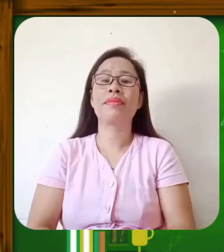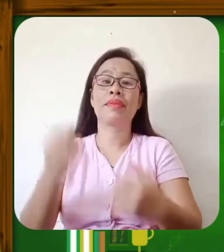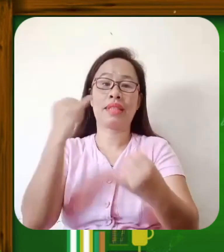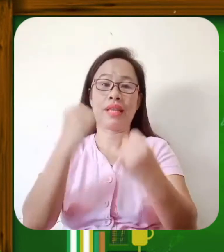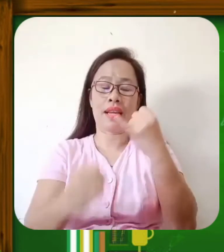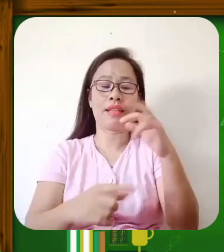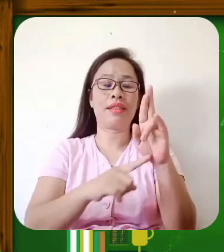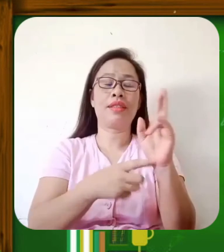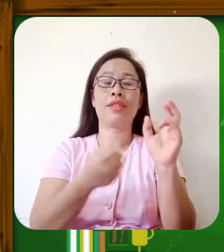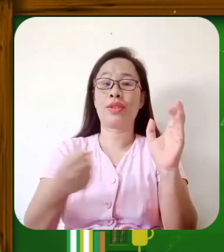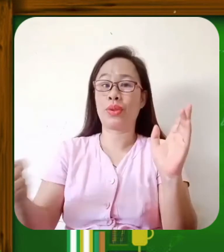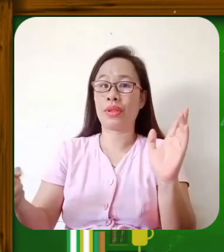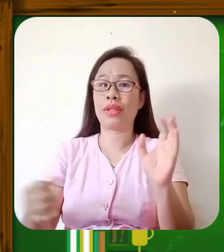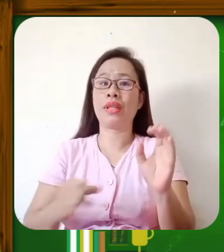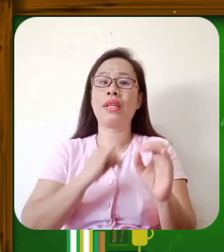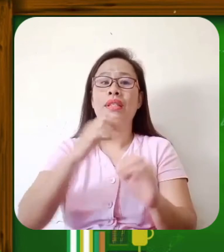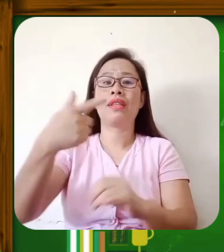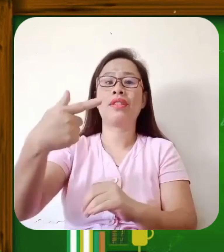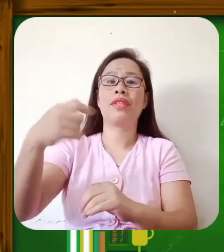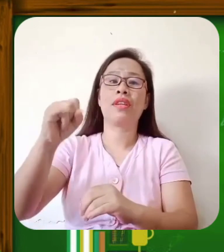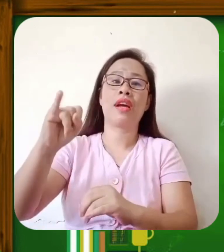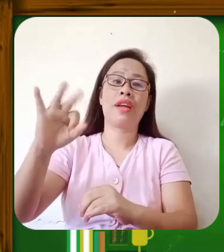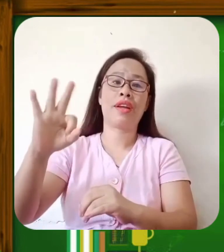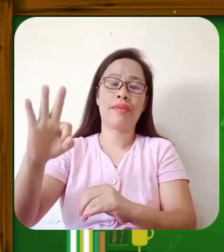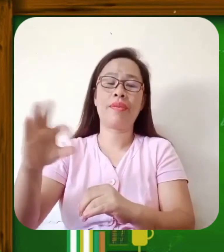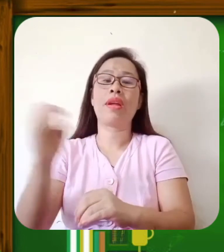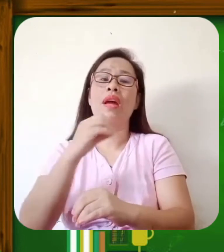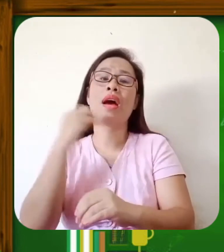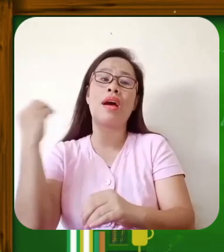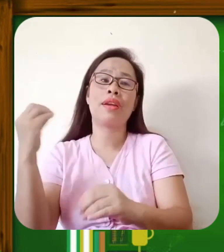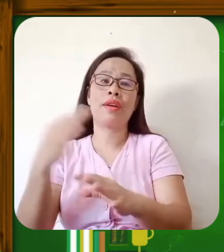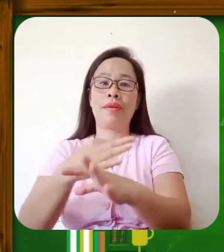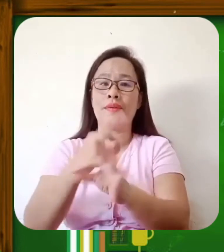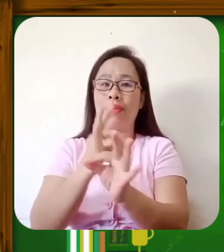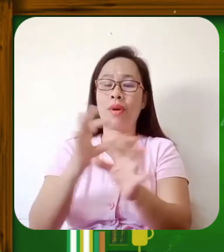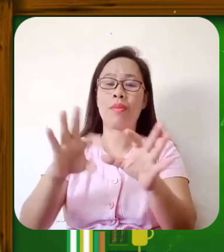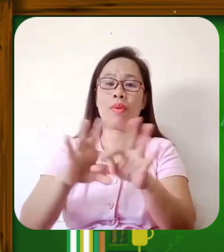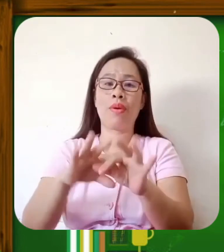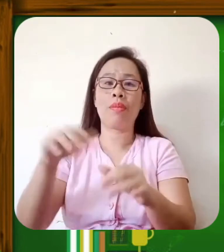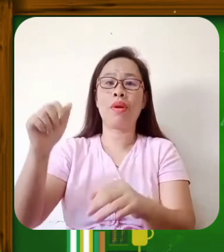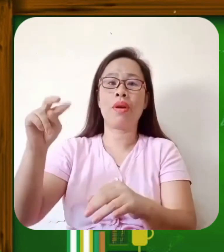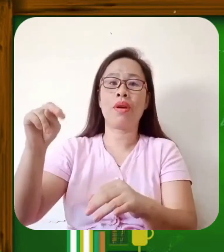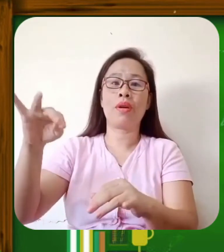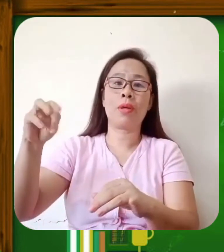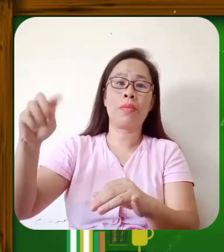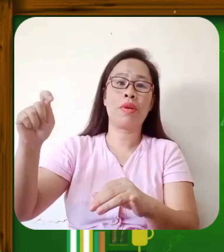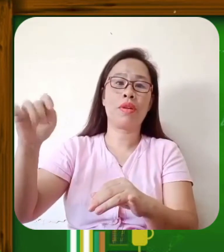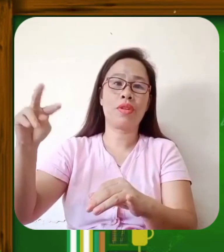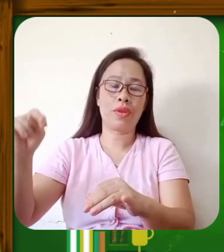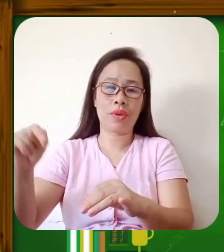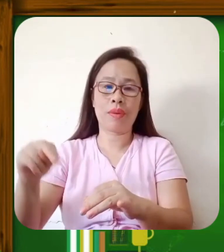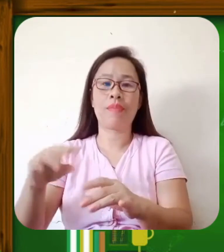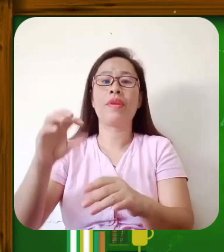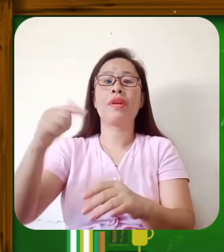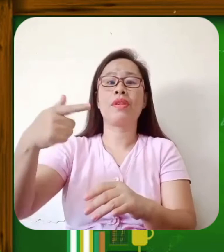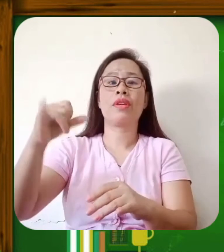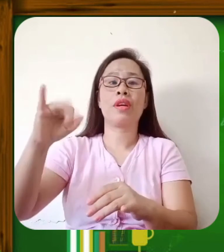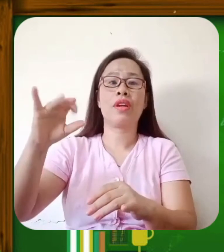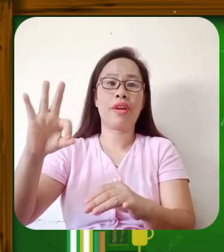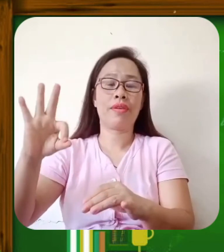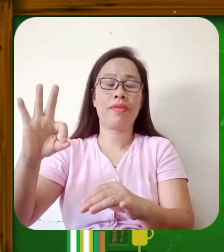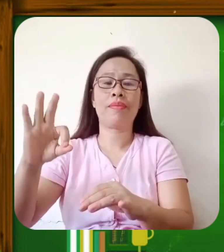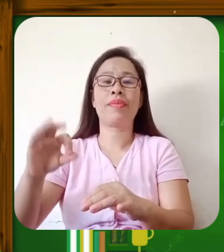The last resource is the GIFs and other forms of animation. GIF stands